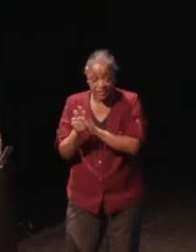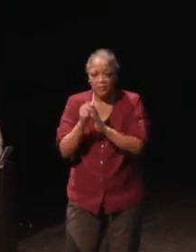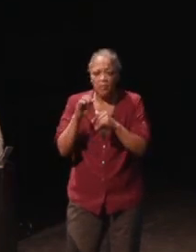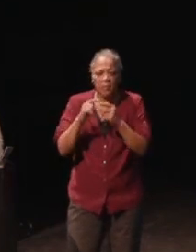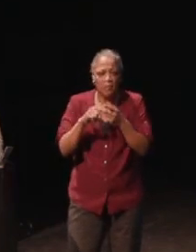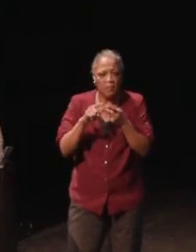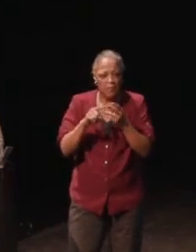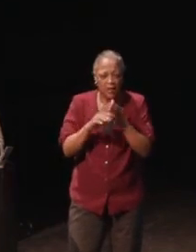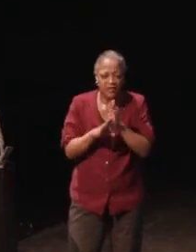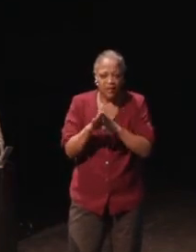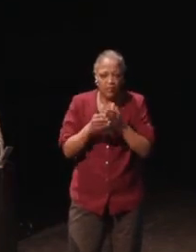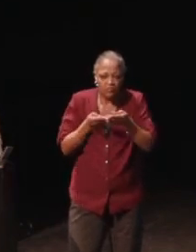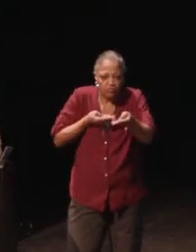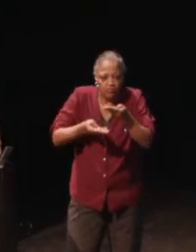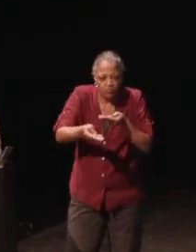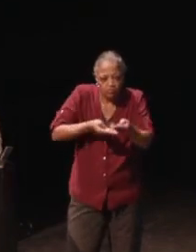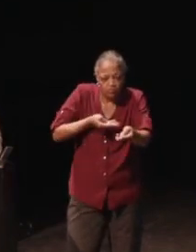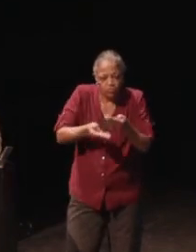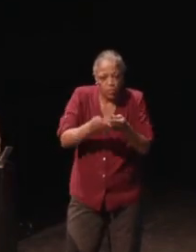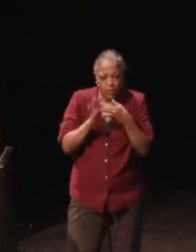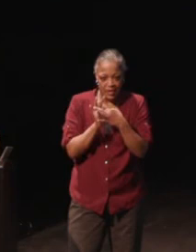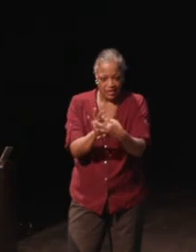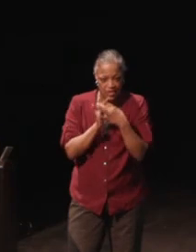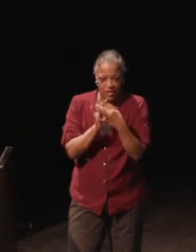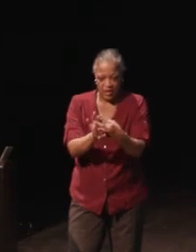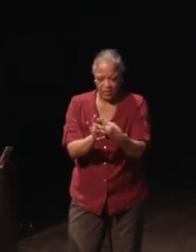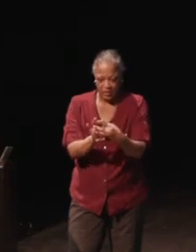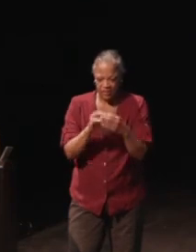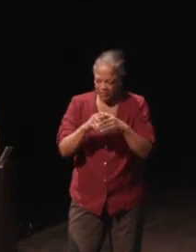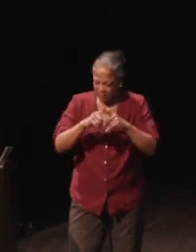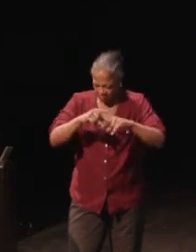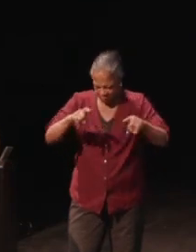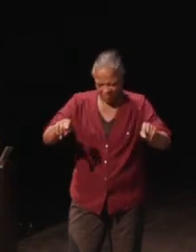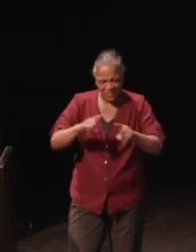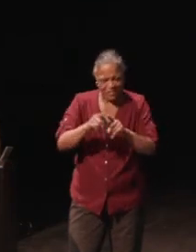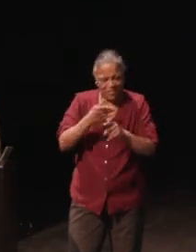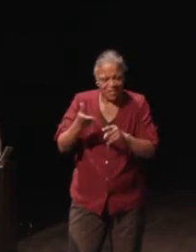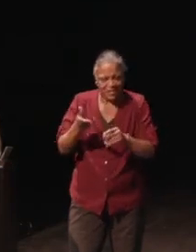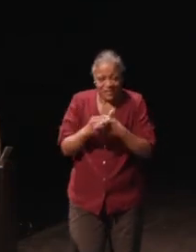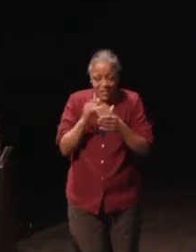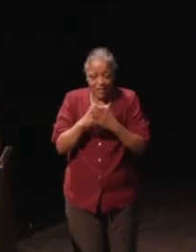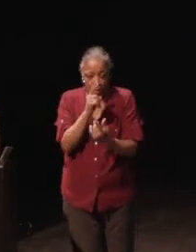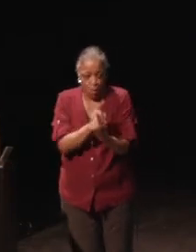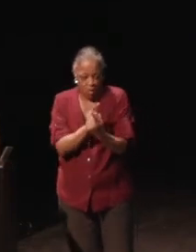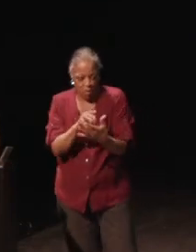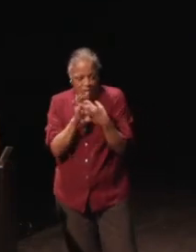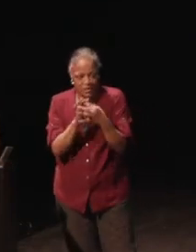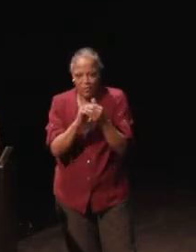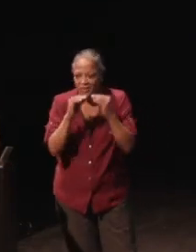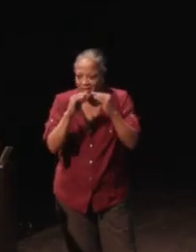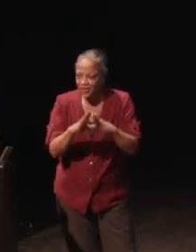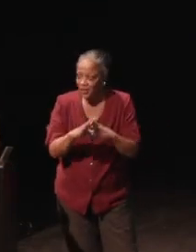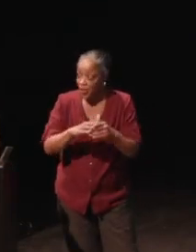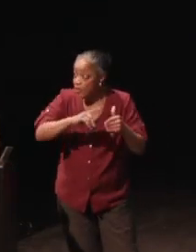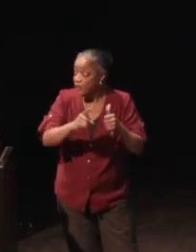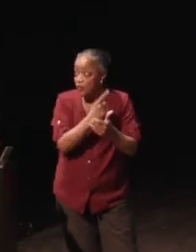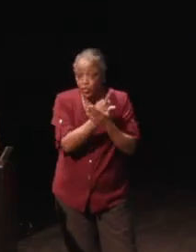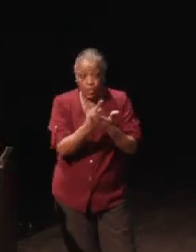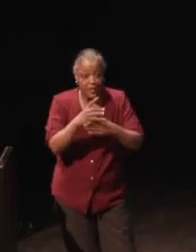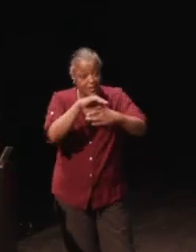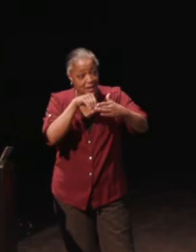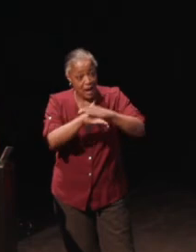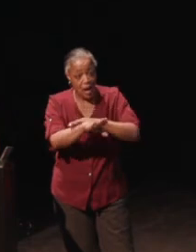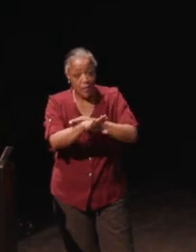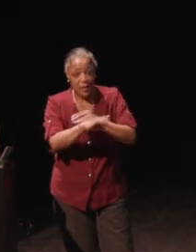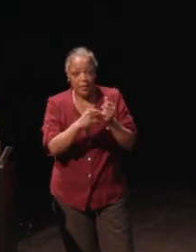about developing reciprocal relationships, about all kinds of things. Here they are, they come in the first week and